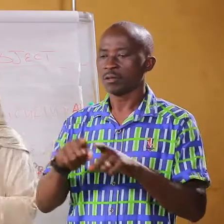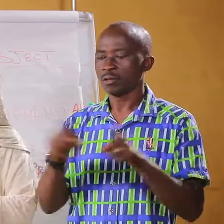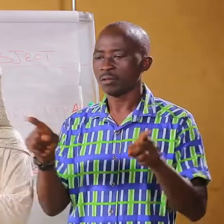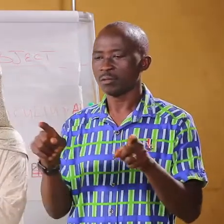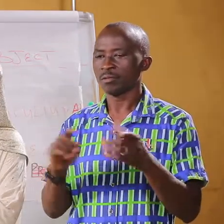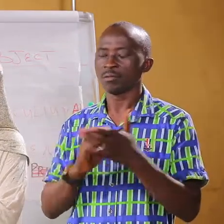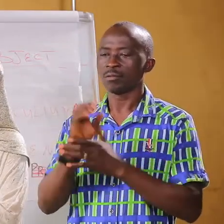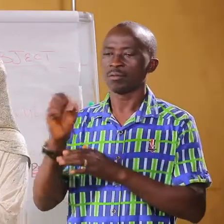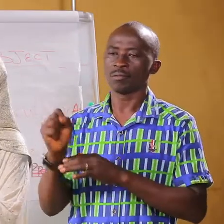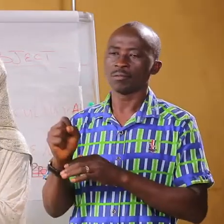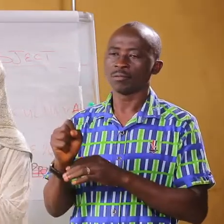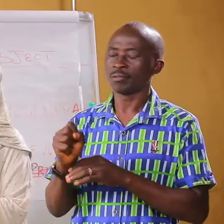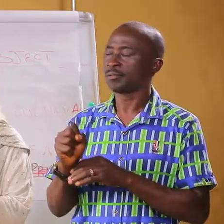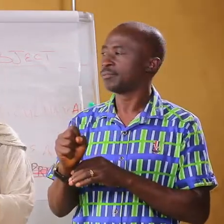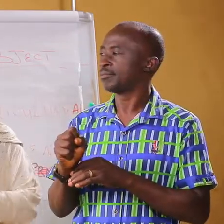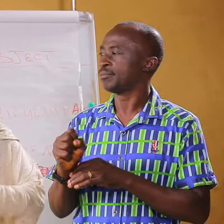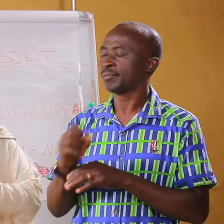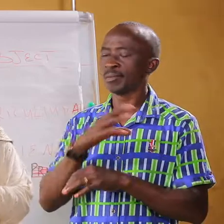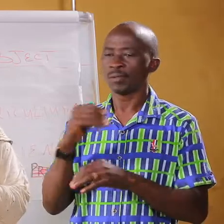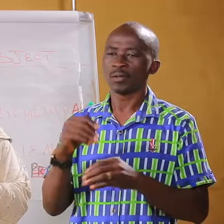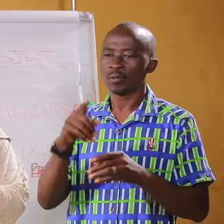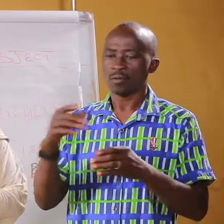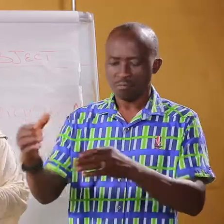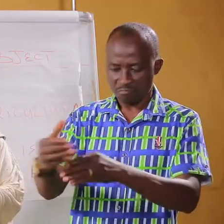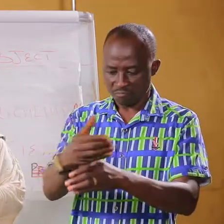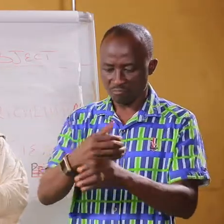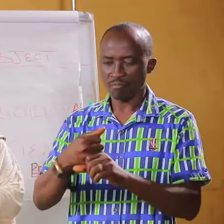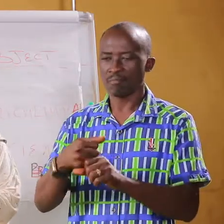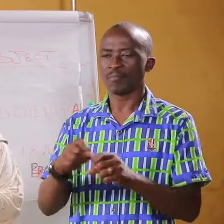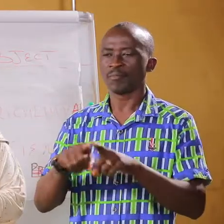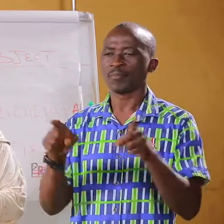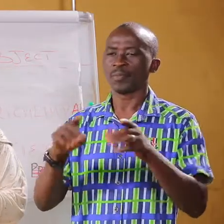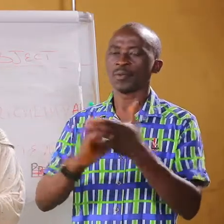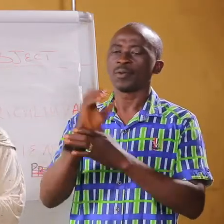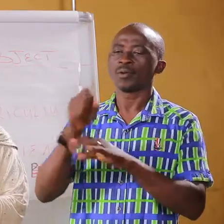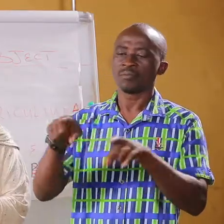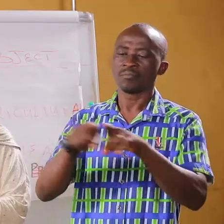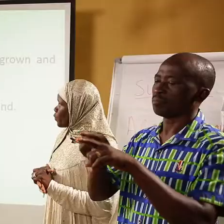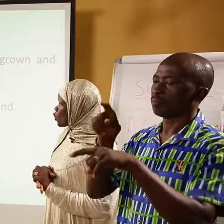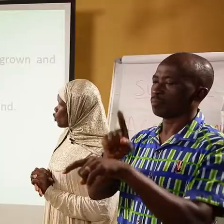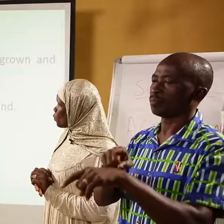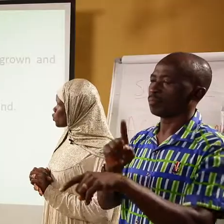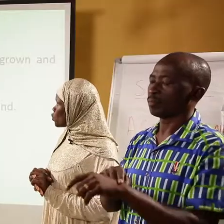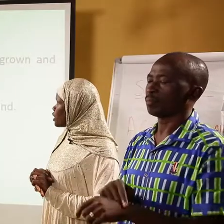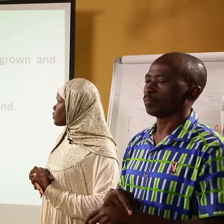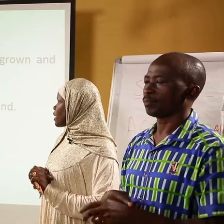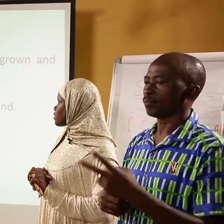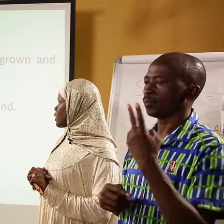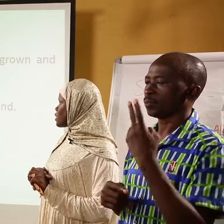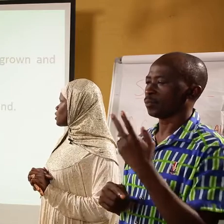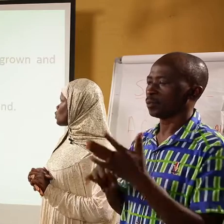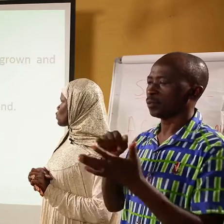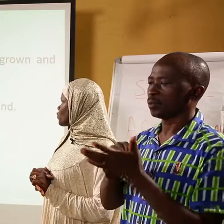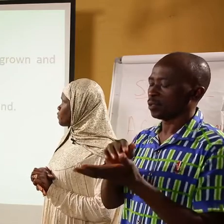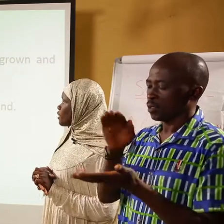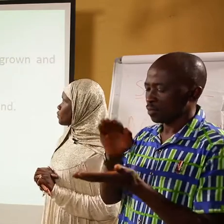can cultivate different crops and you can harvest different crops at the same time. Number 2, it